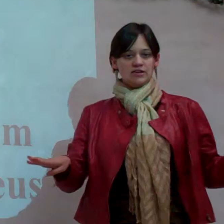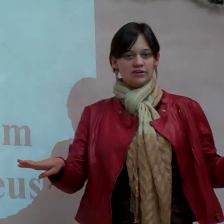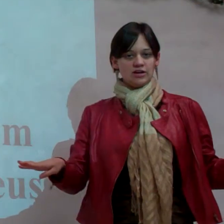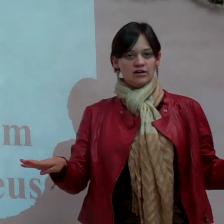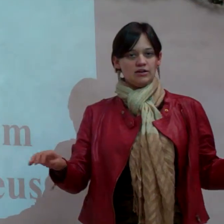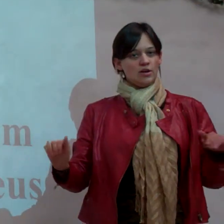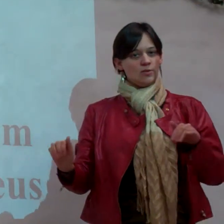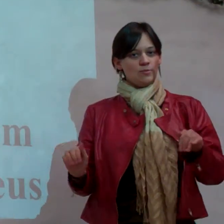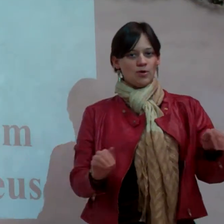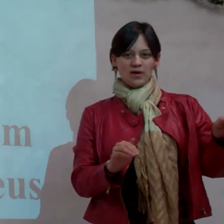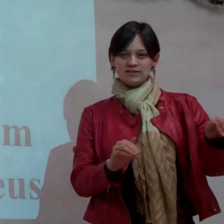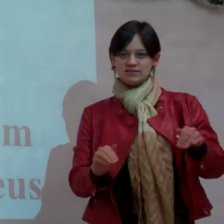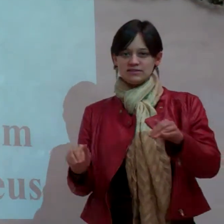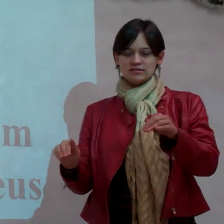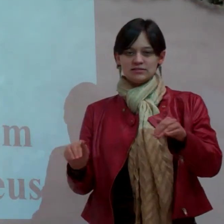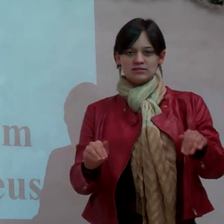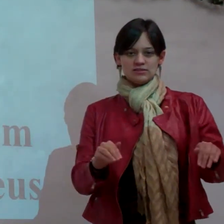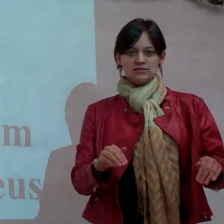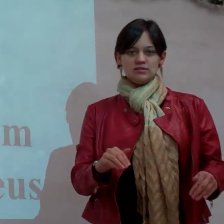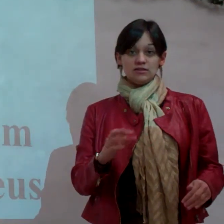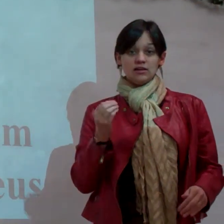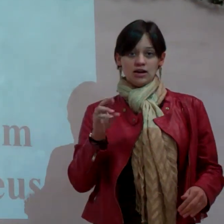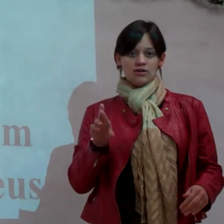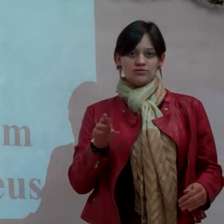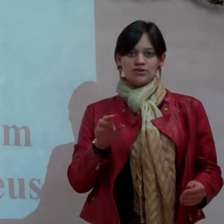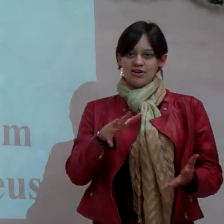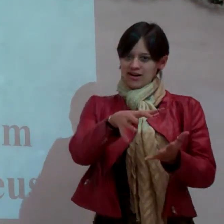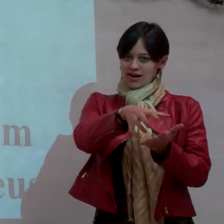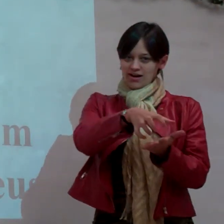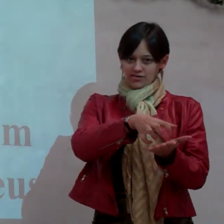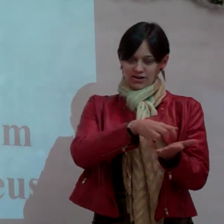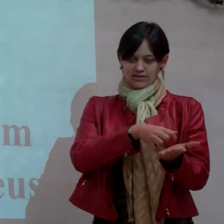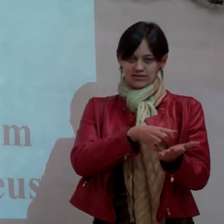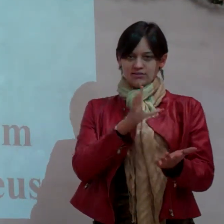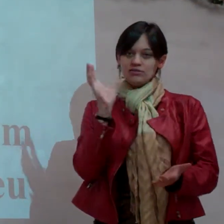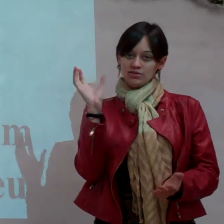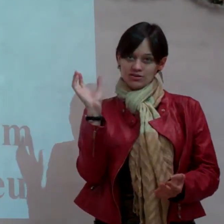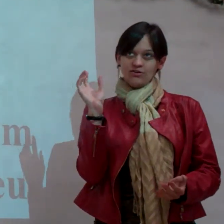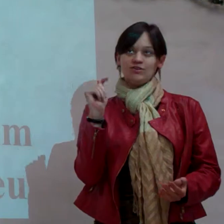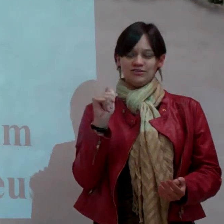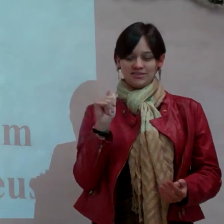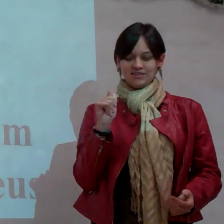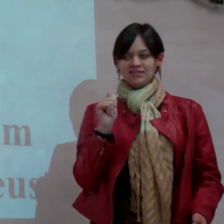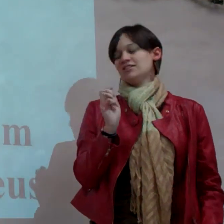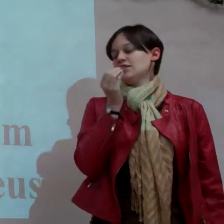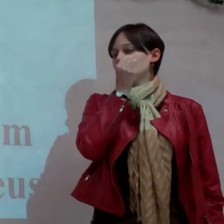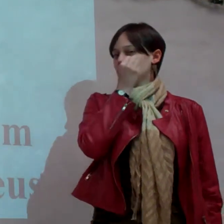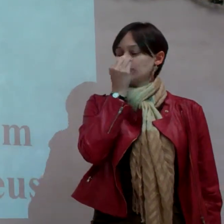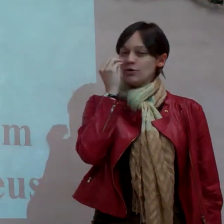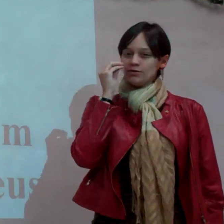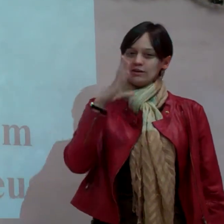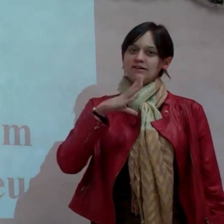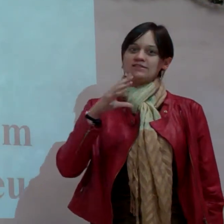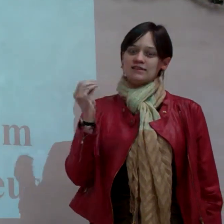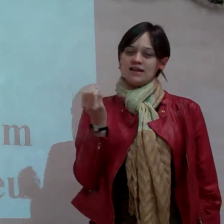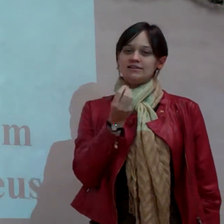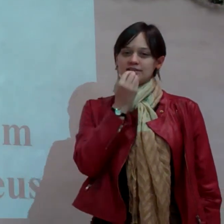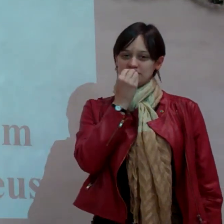terra movet sic aut arat ut flores et